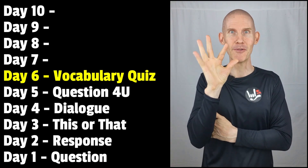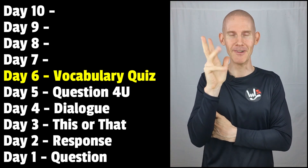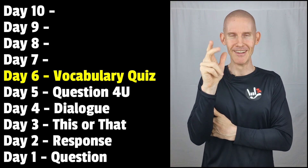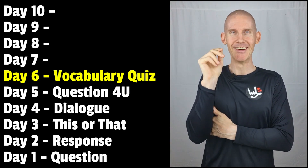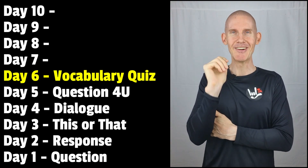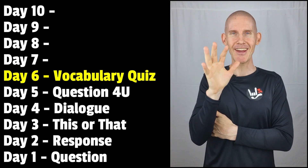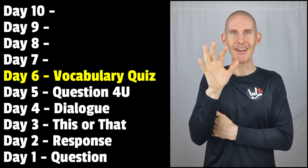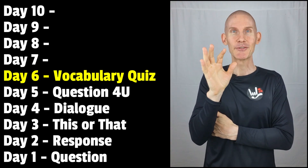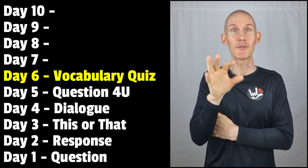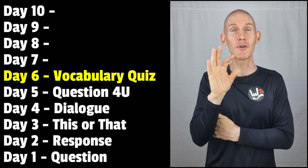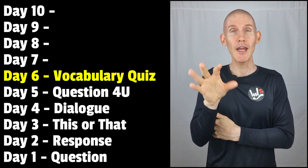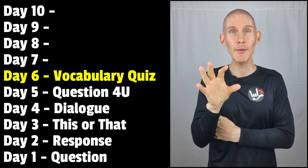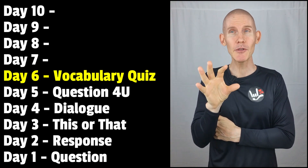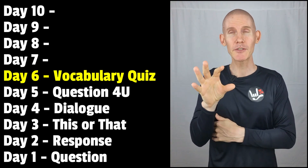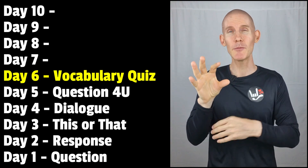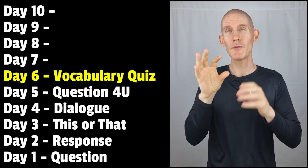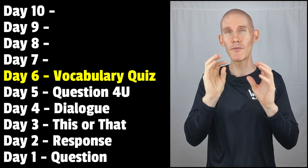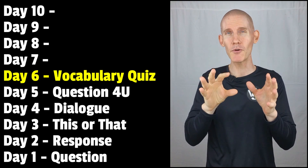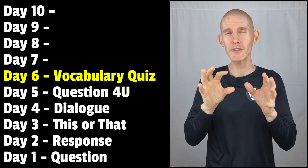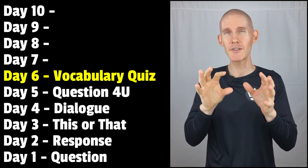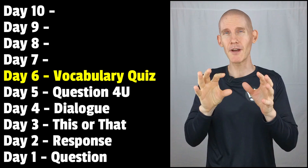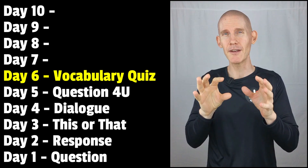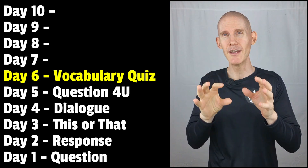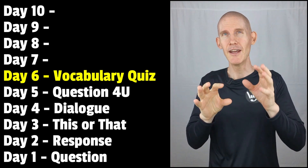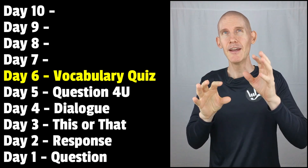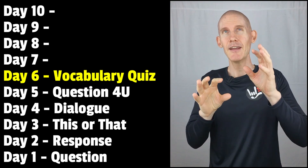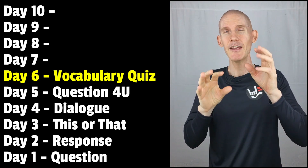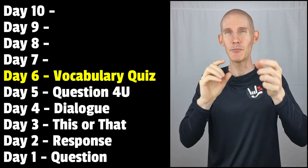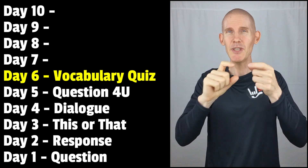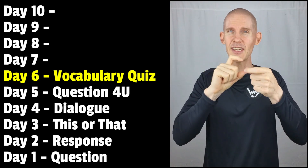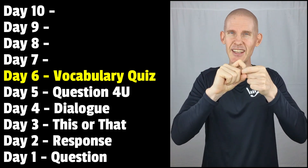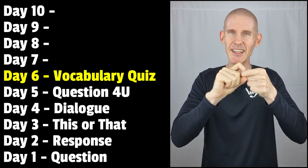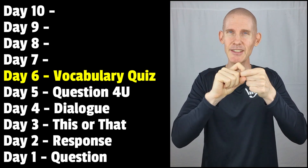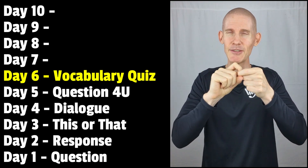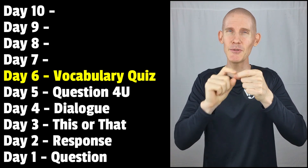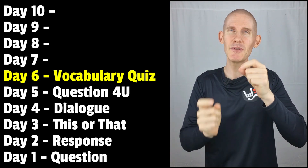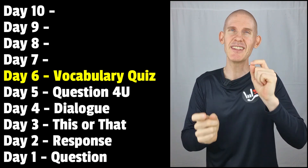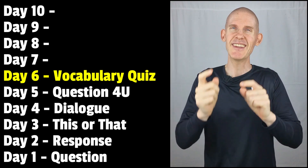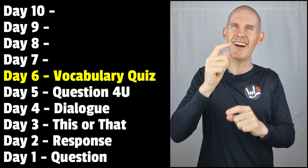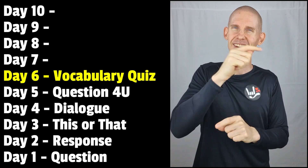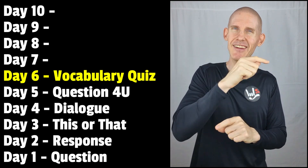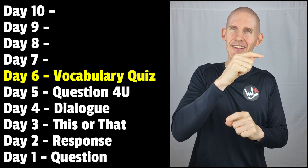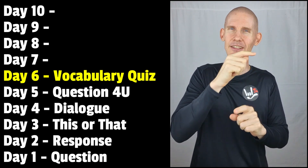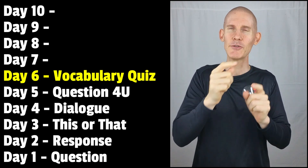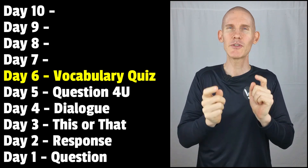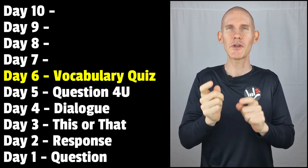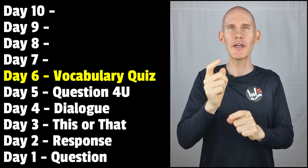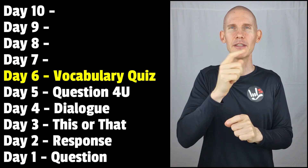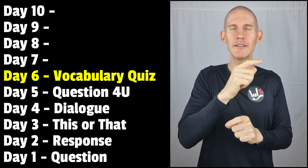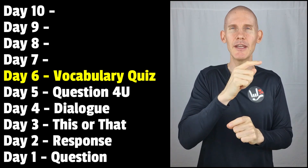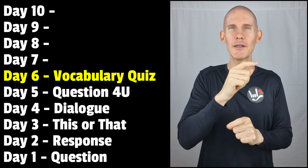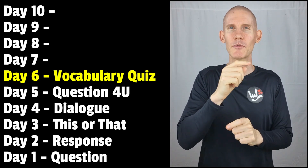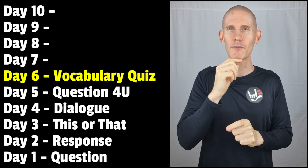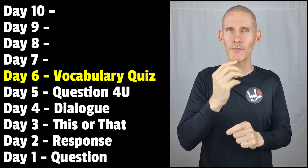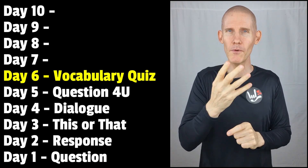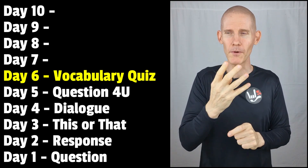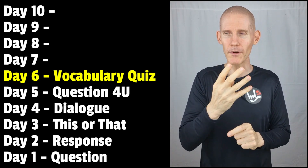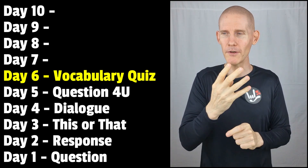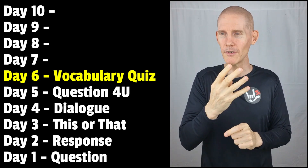Wonderful. Okay, so the vocabulary is going to be focused on, it's being connected to the dialogue that you signed in day number four,